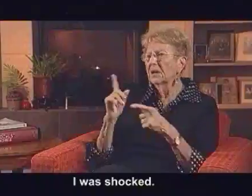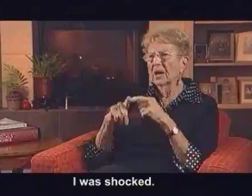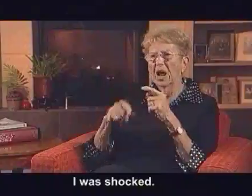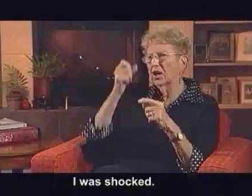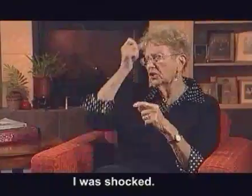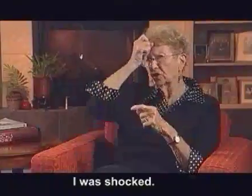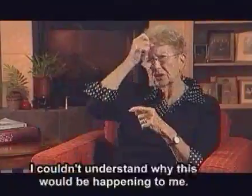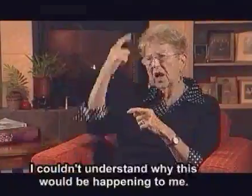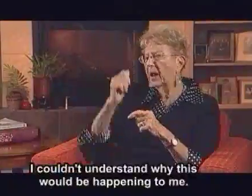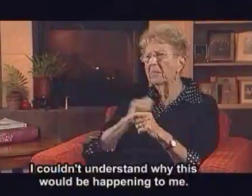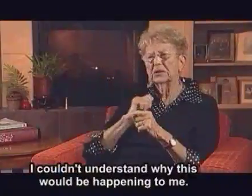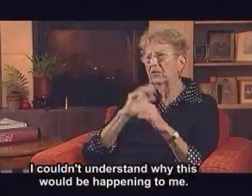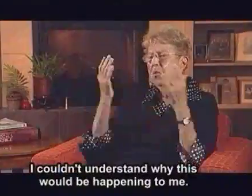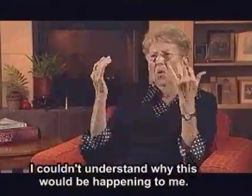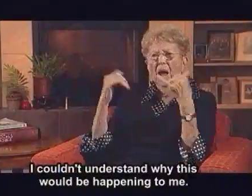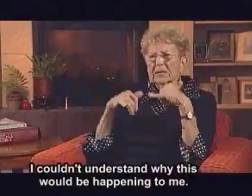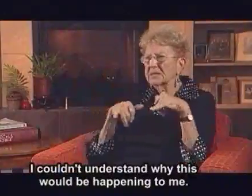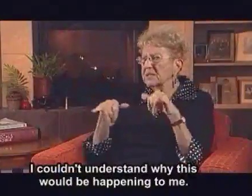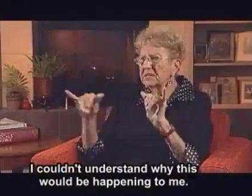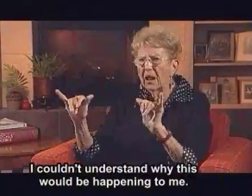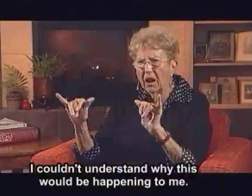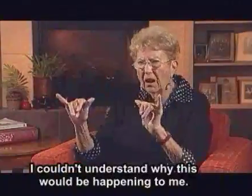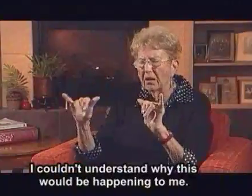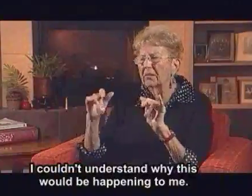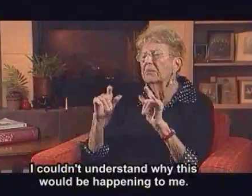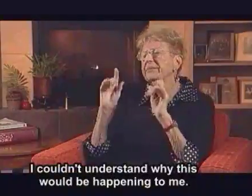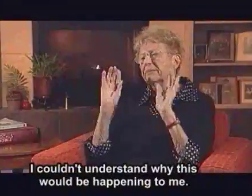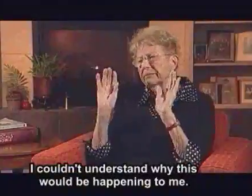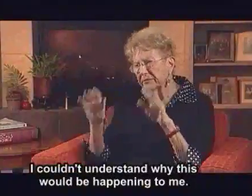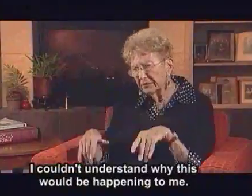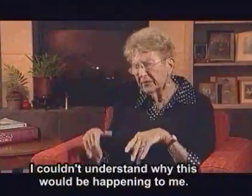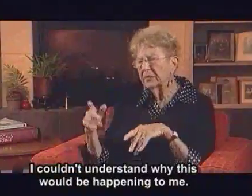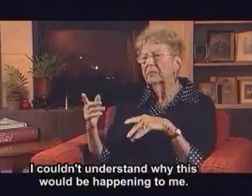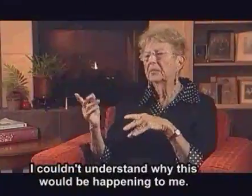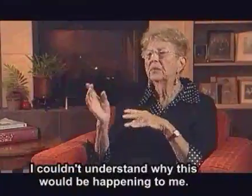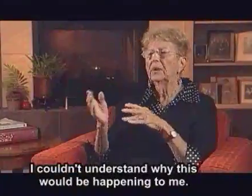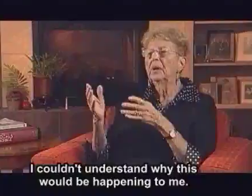shocked. I couldn't understand why this would be happening to me.